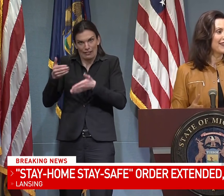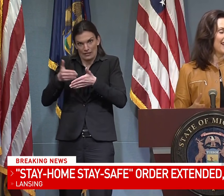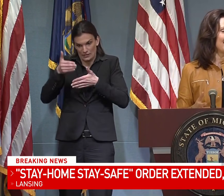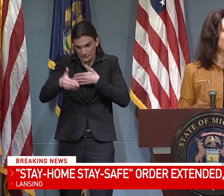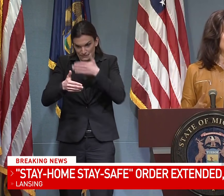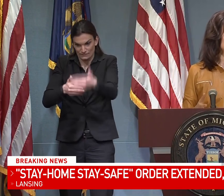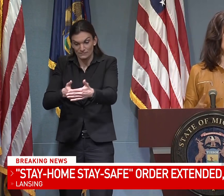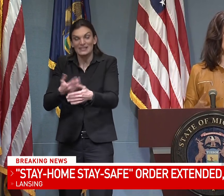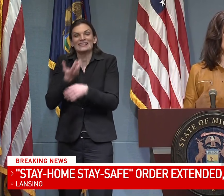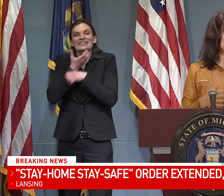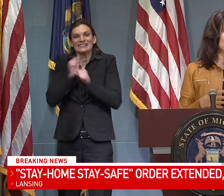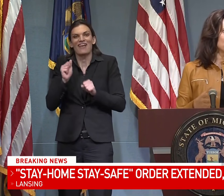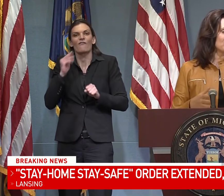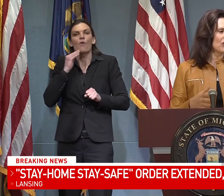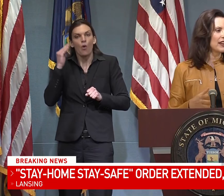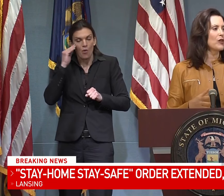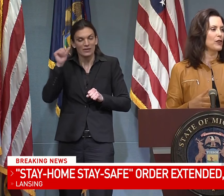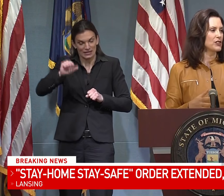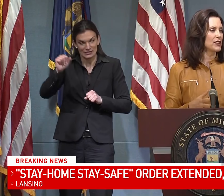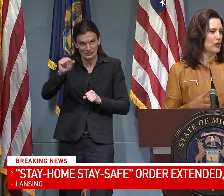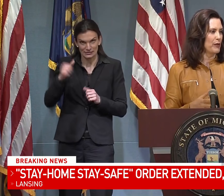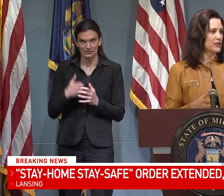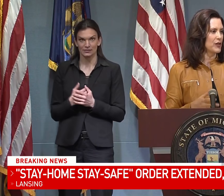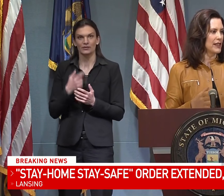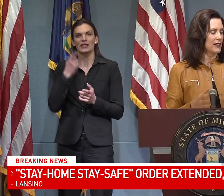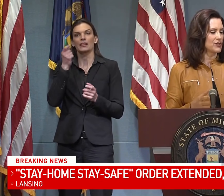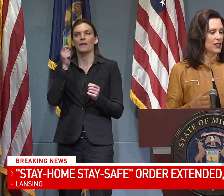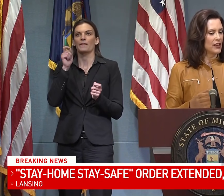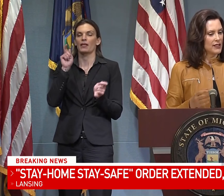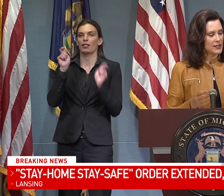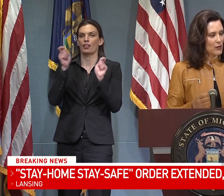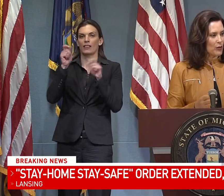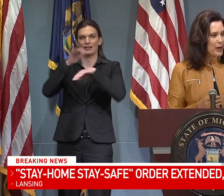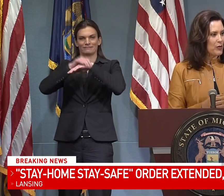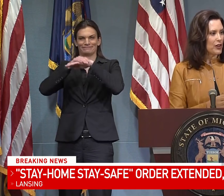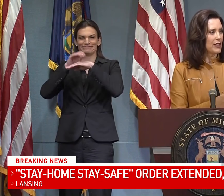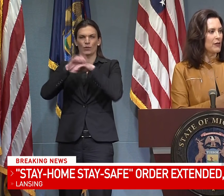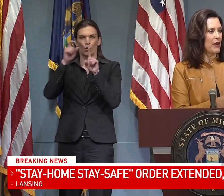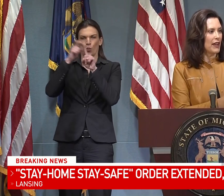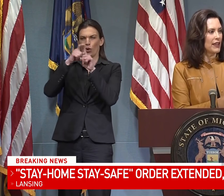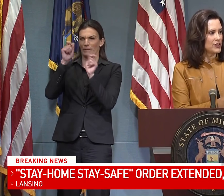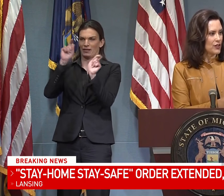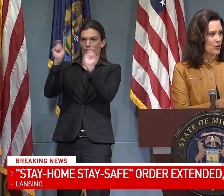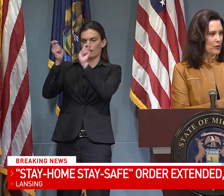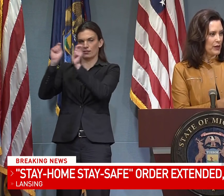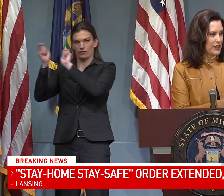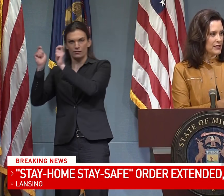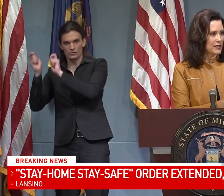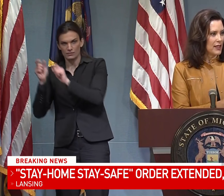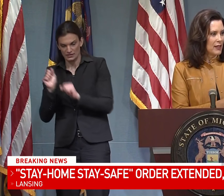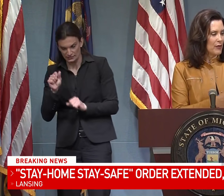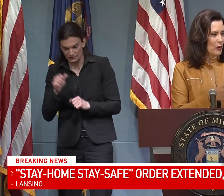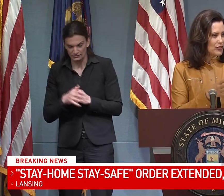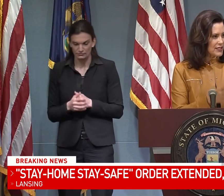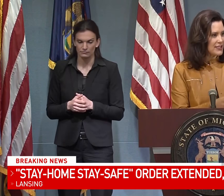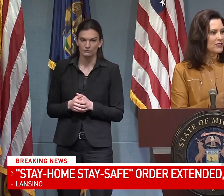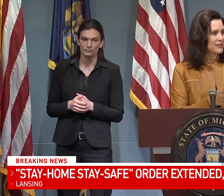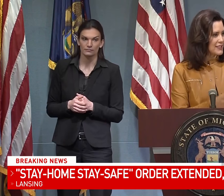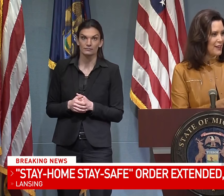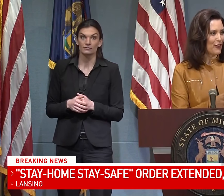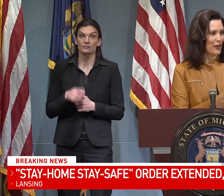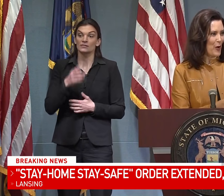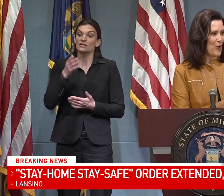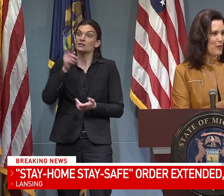home. And so to transition our language a little bit to acknowledge some more people are going to get back into the workplace, but we're